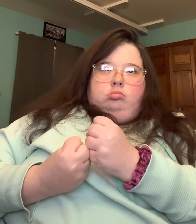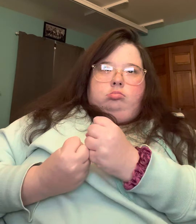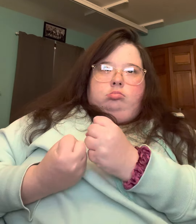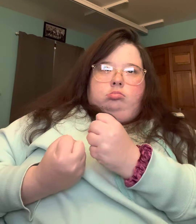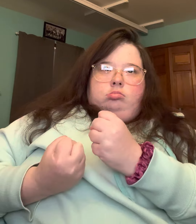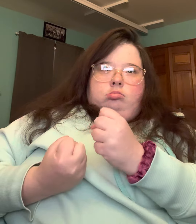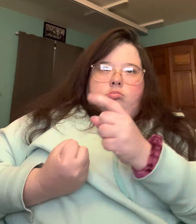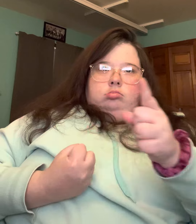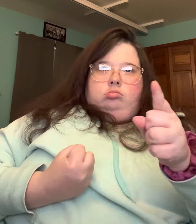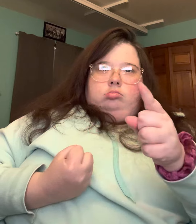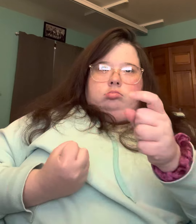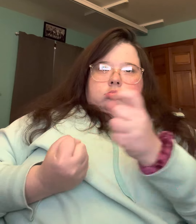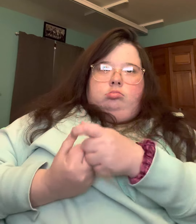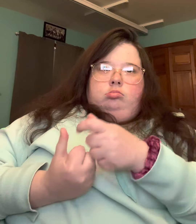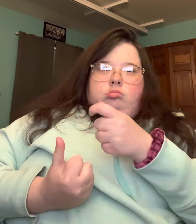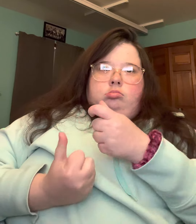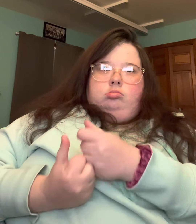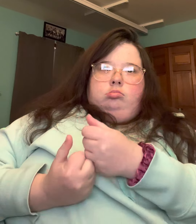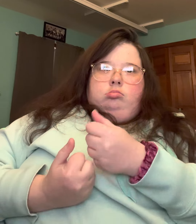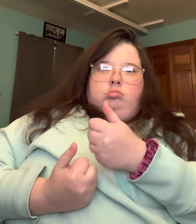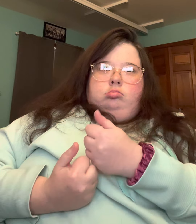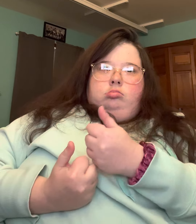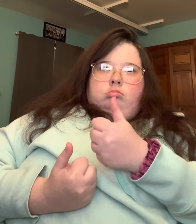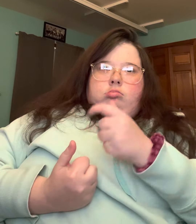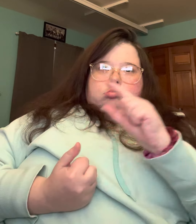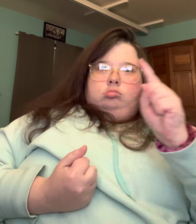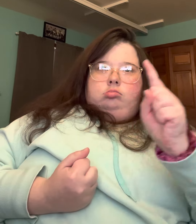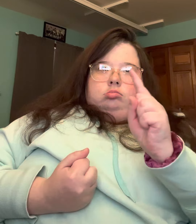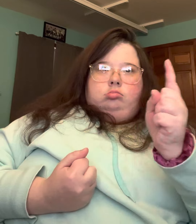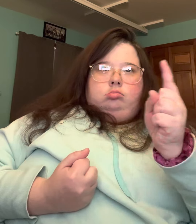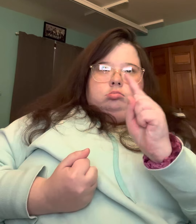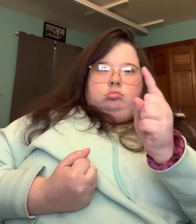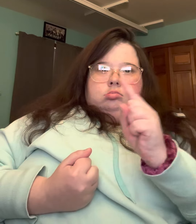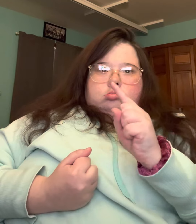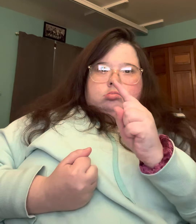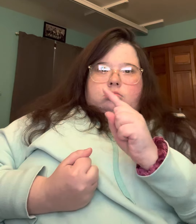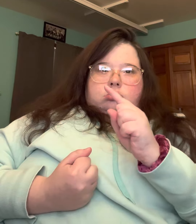So you work where?